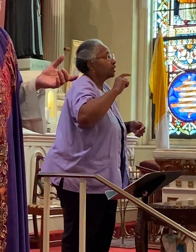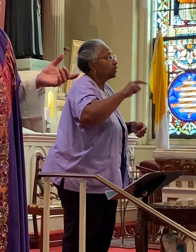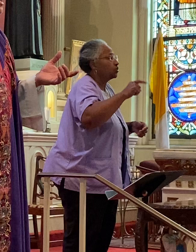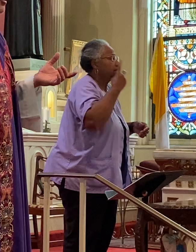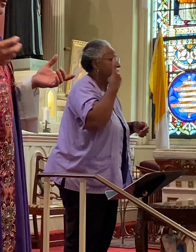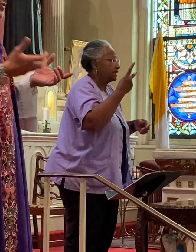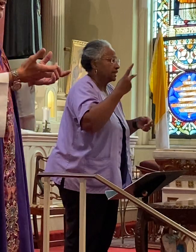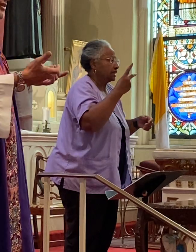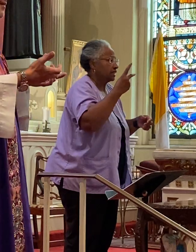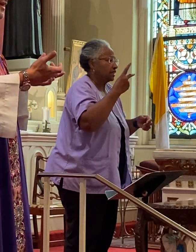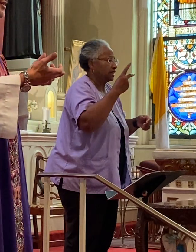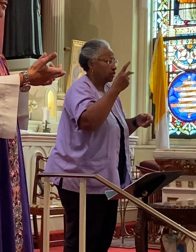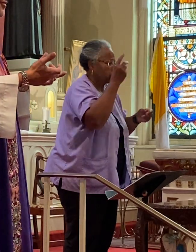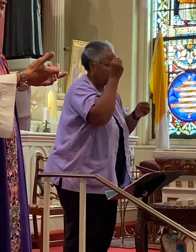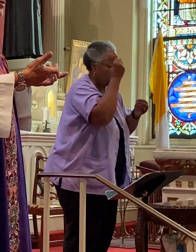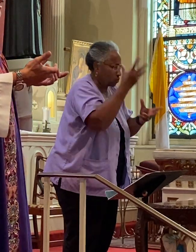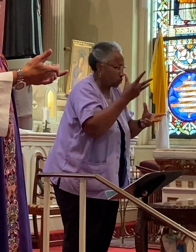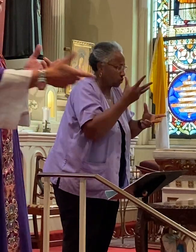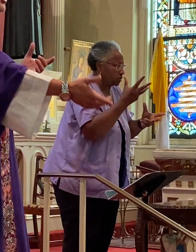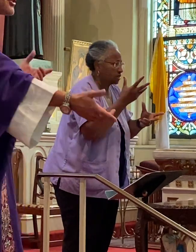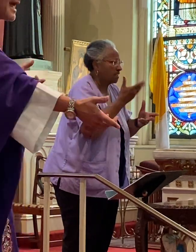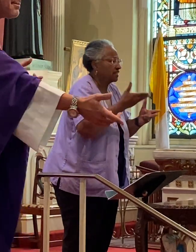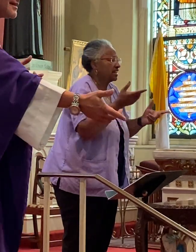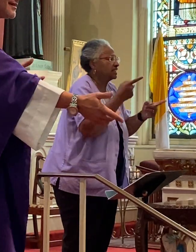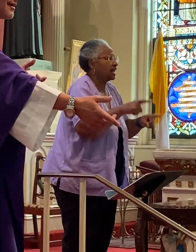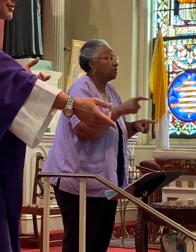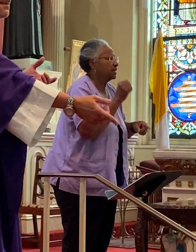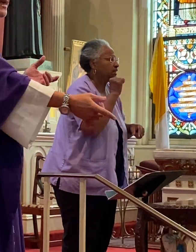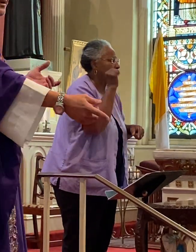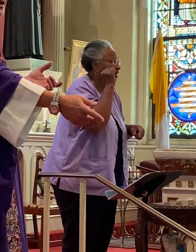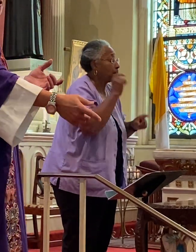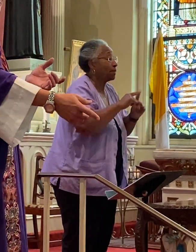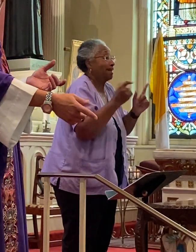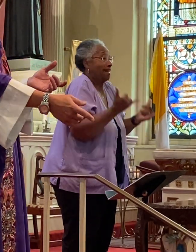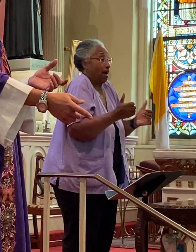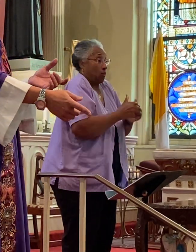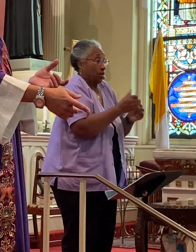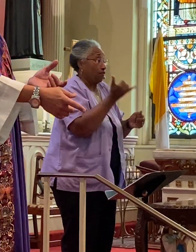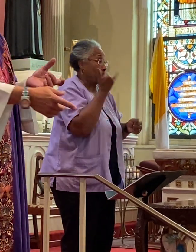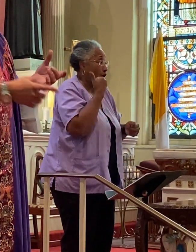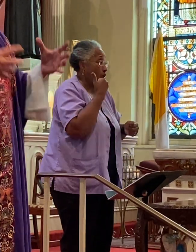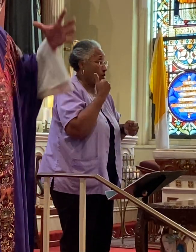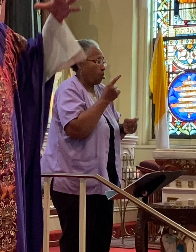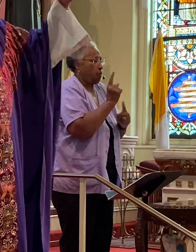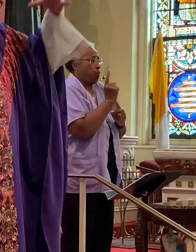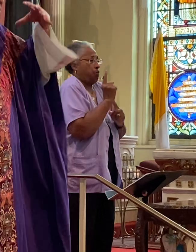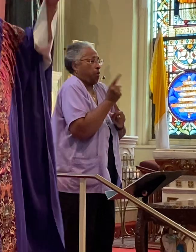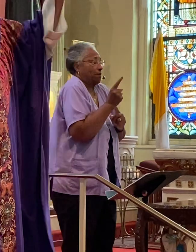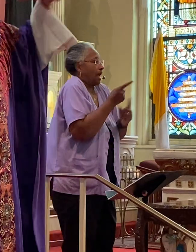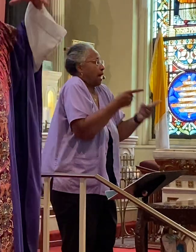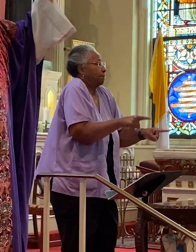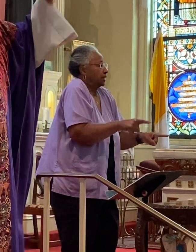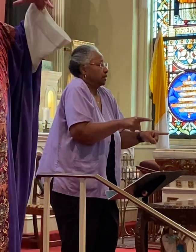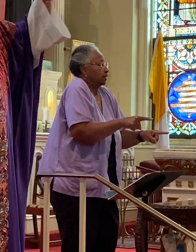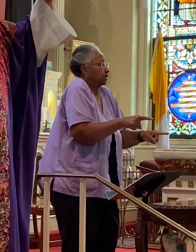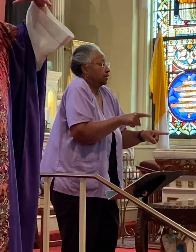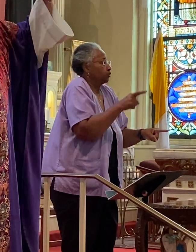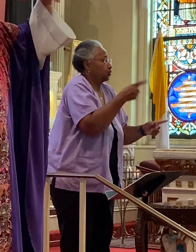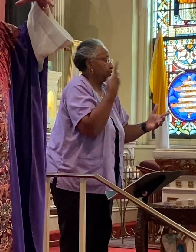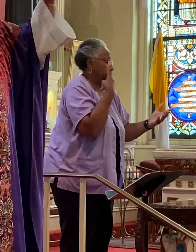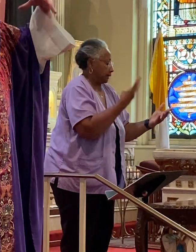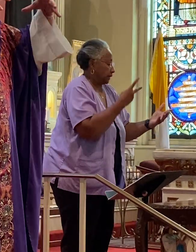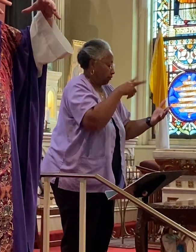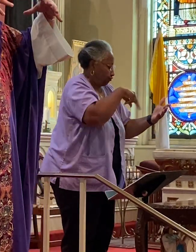week. Now, when you get something on your phone, it just happened. It was a minute ago. And we're living under